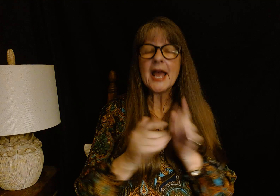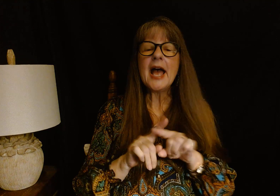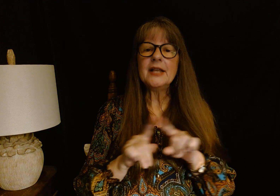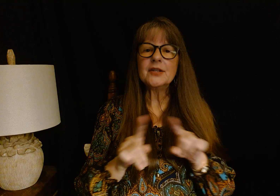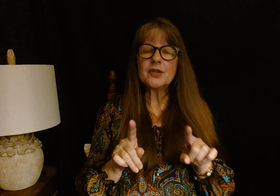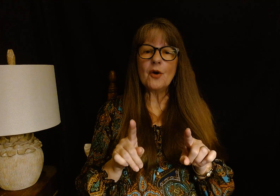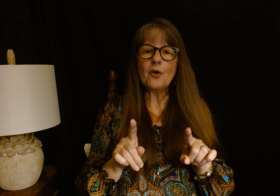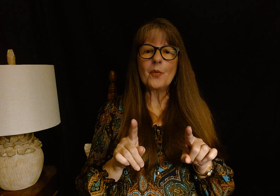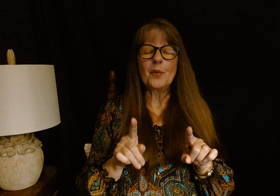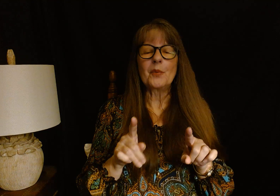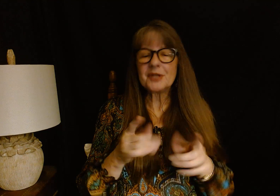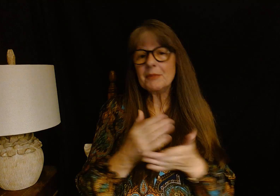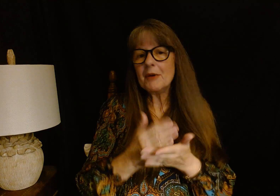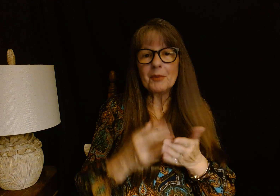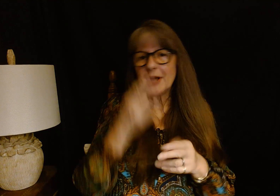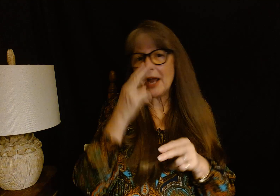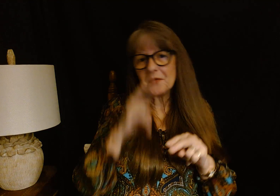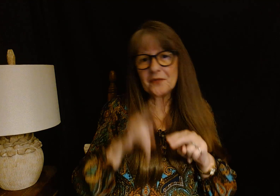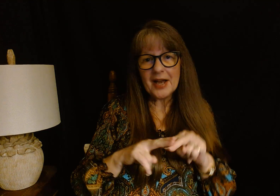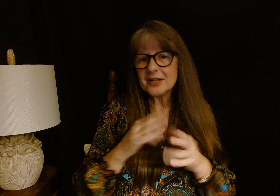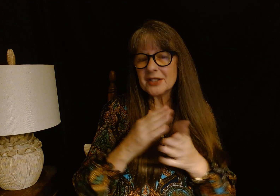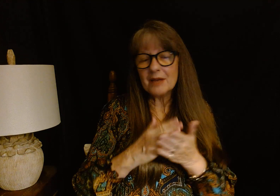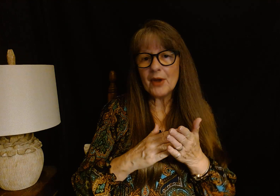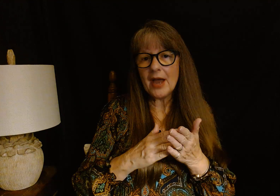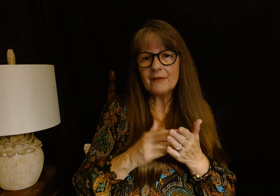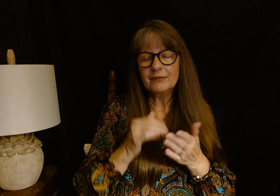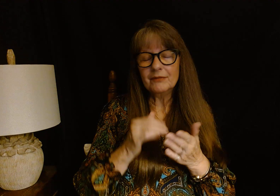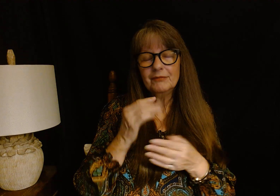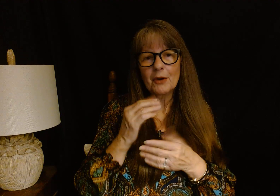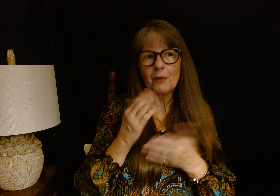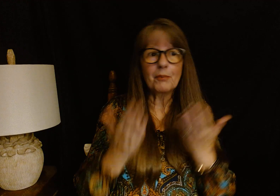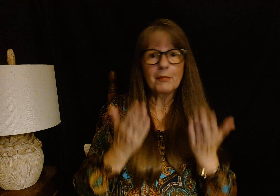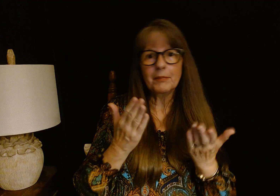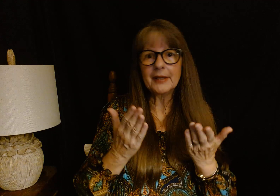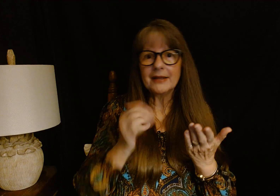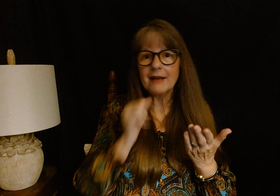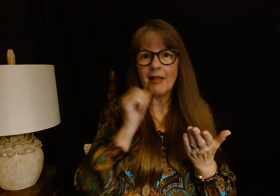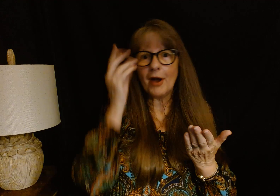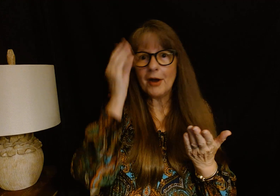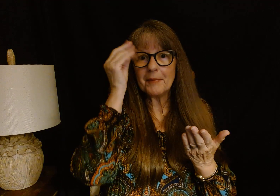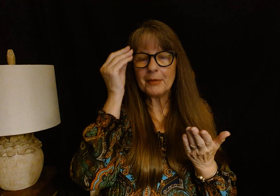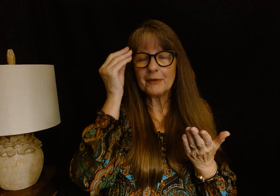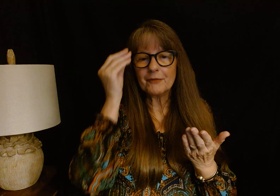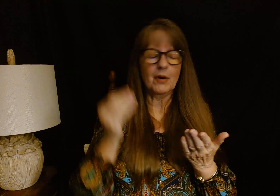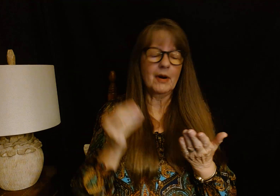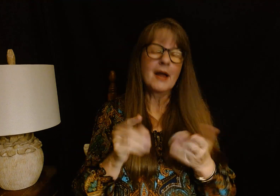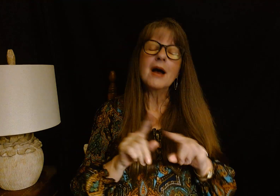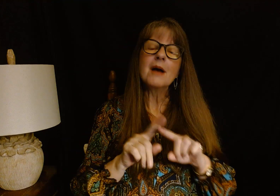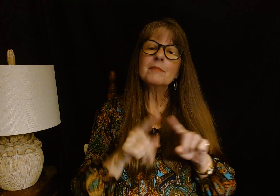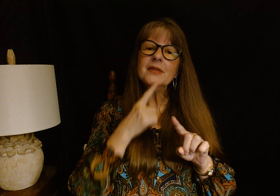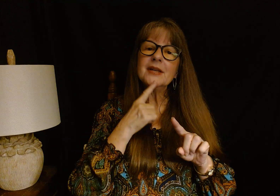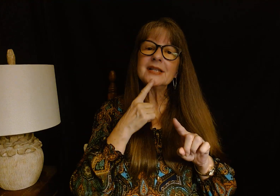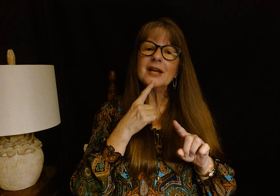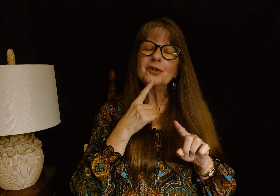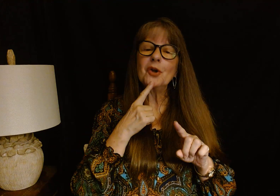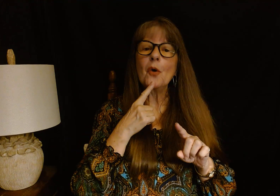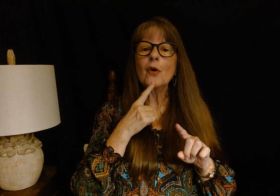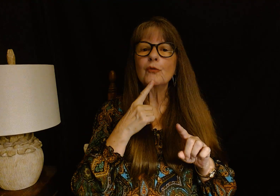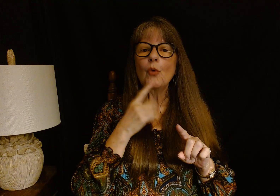And so some of them are kind of fun, and some you have, probably had not thought about before. But they said, of course,